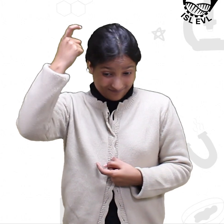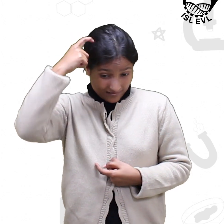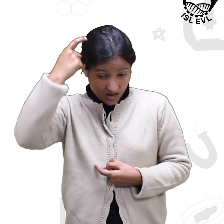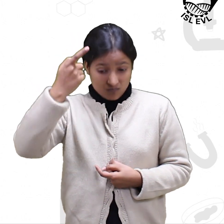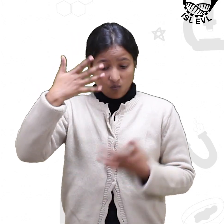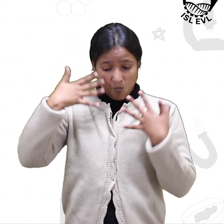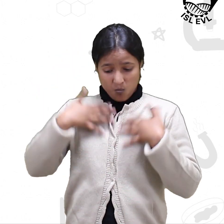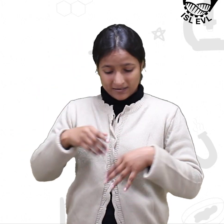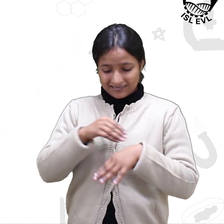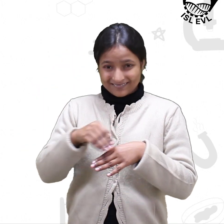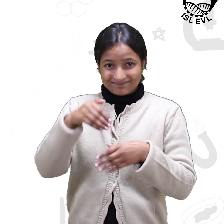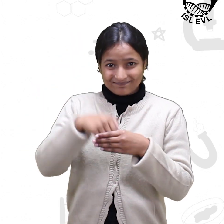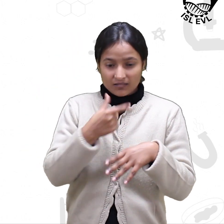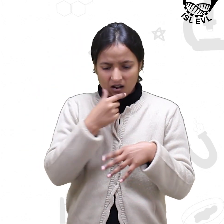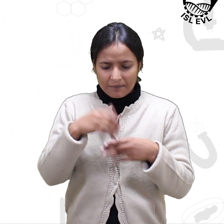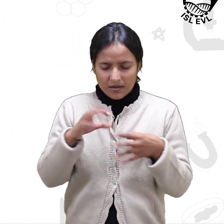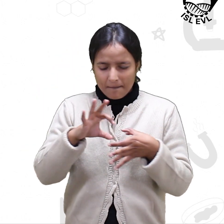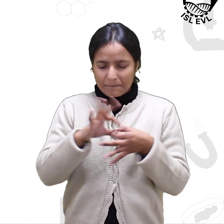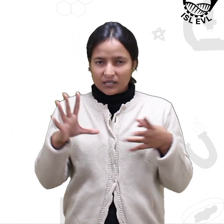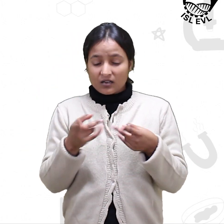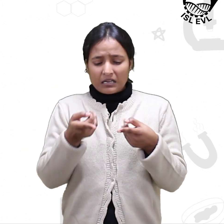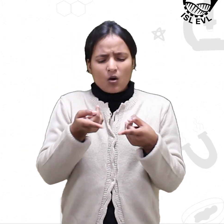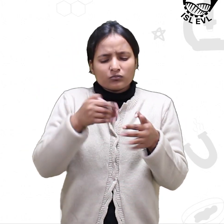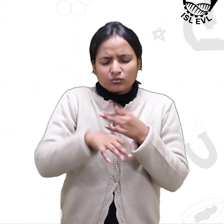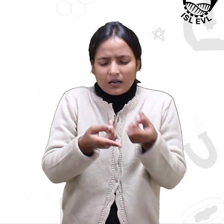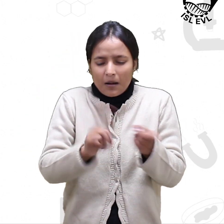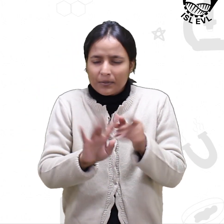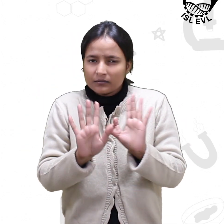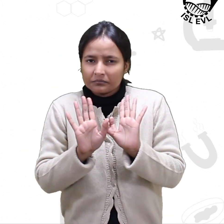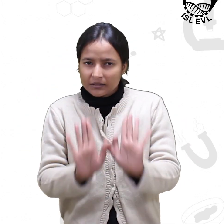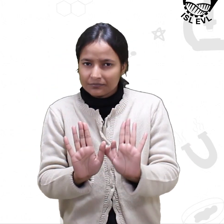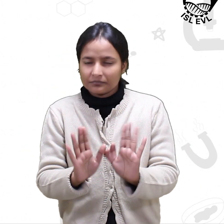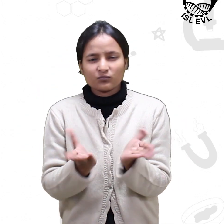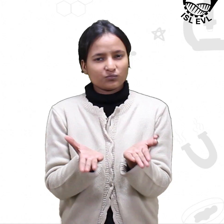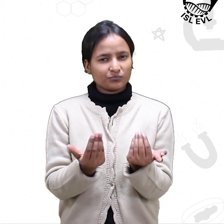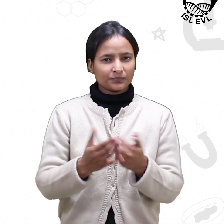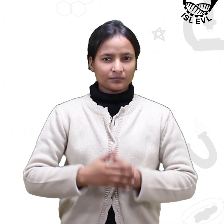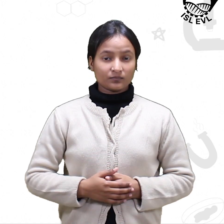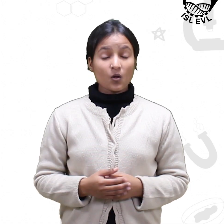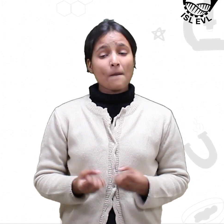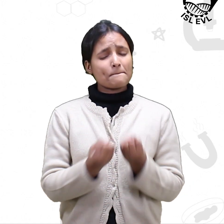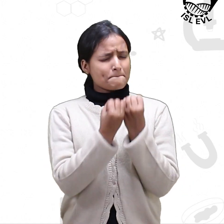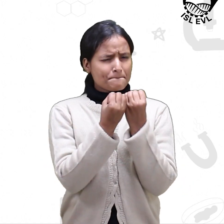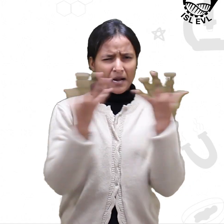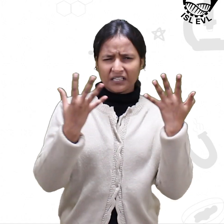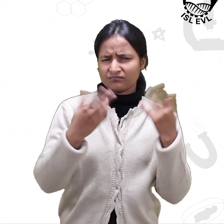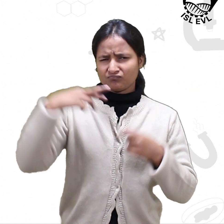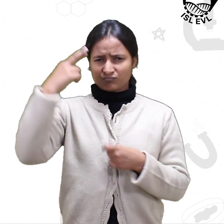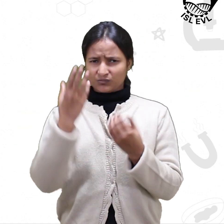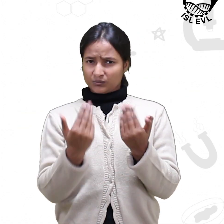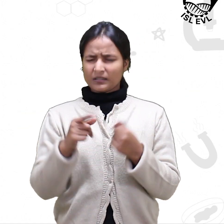systems. And there are a plethora of reasons for this to happen. Can you take a